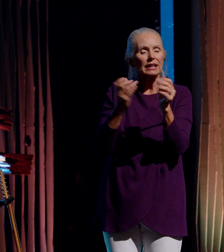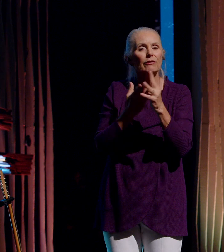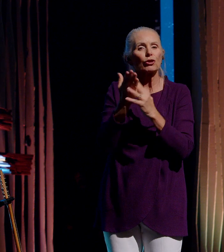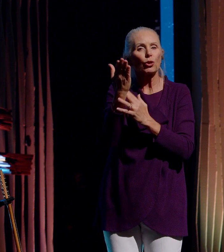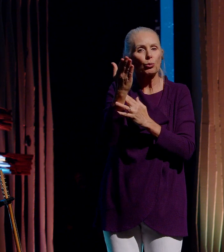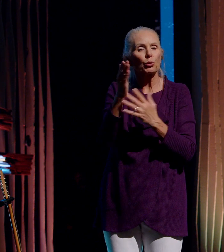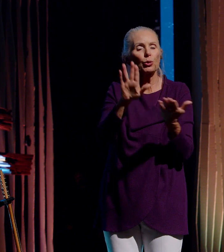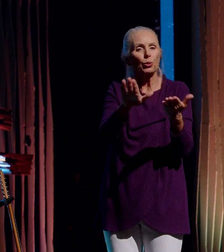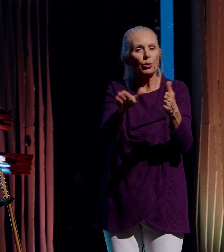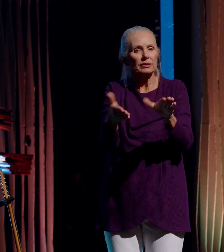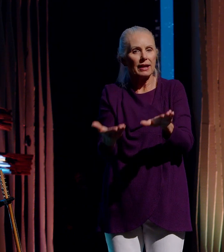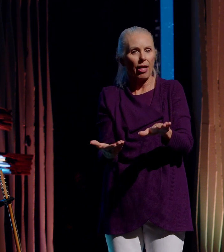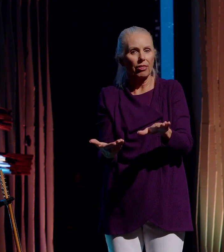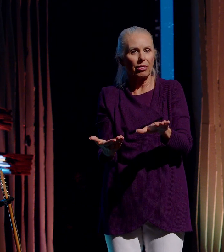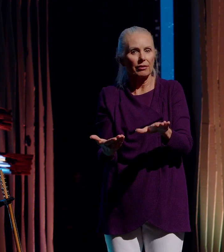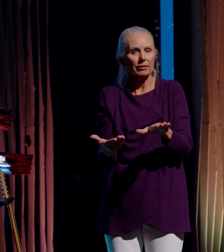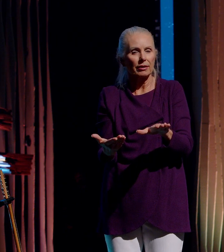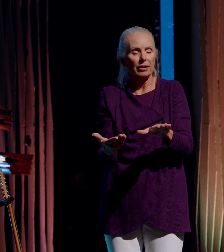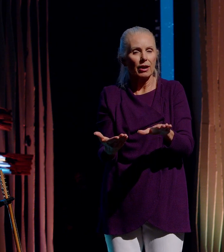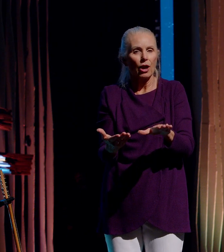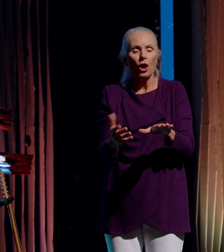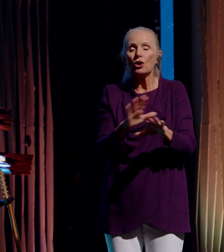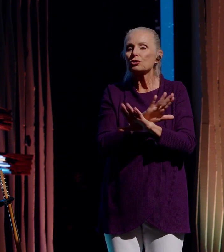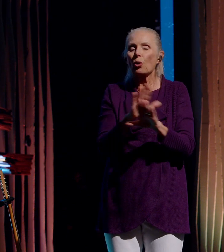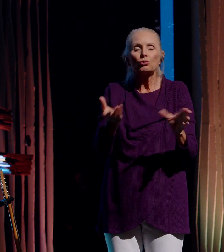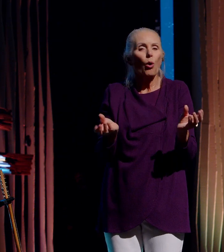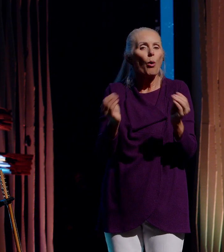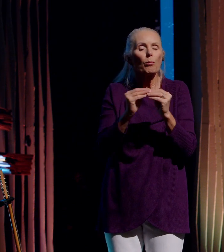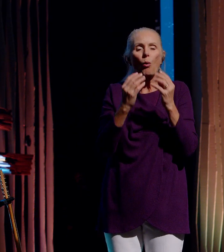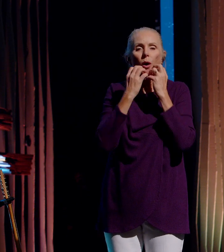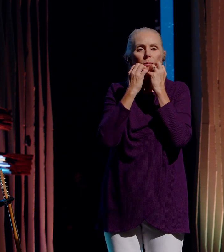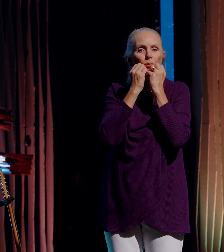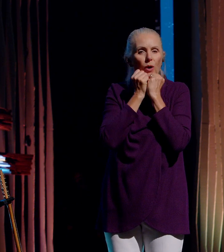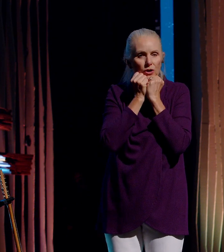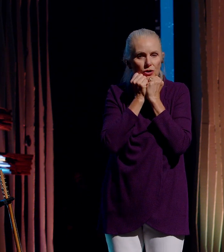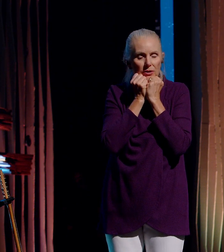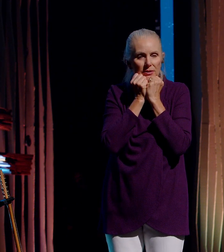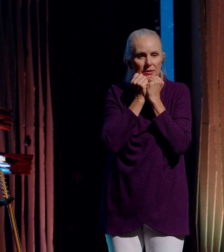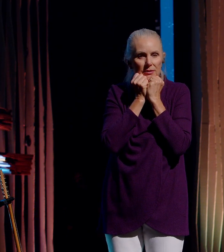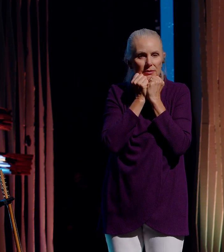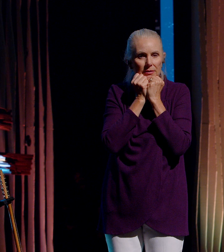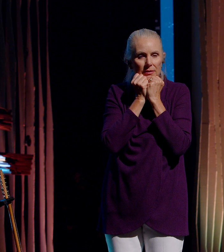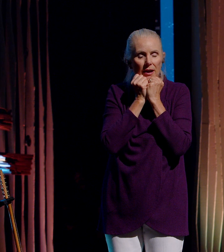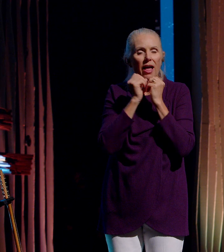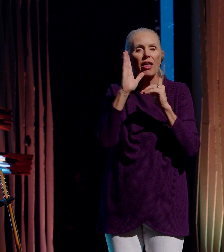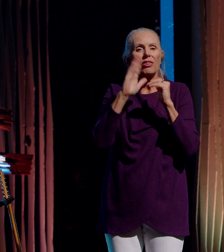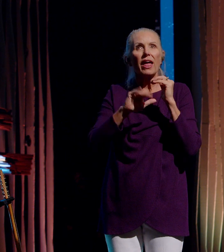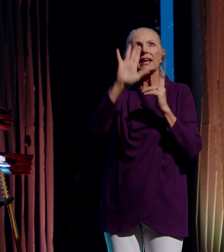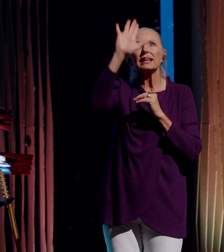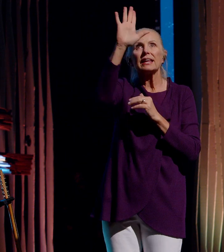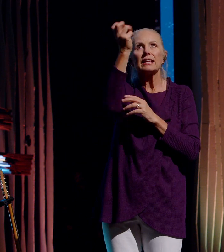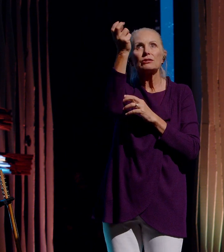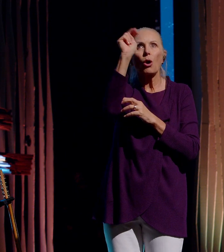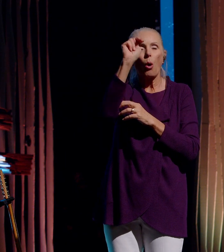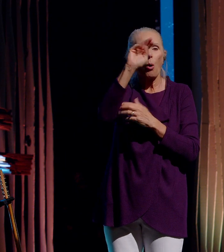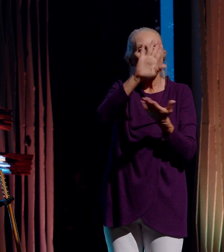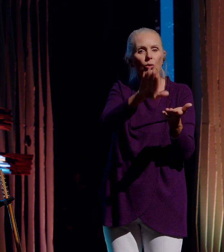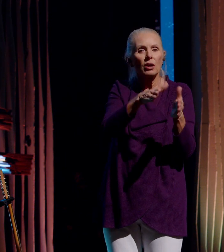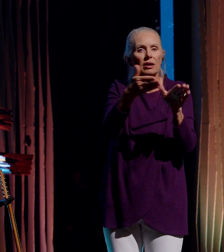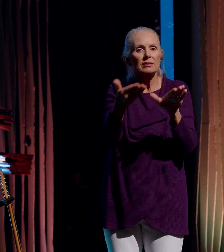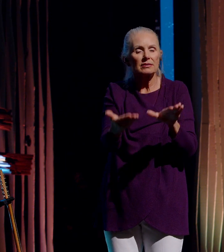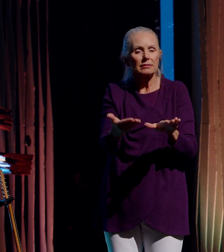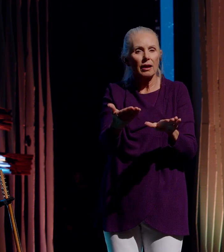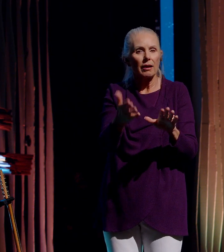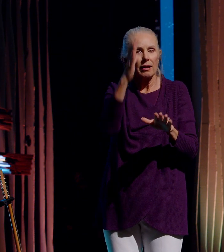death. For no more precious in the sight of the Lord than the death of his own son, Jesus. For from it the world was